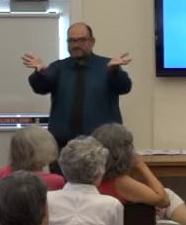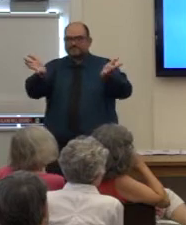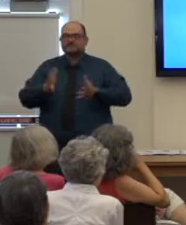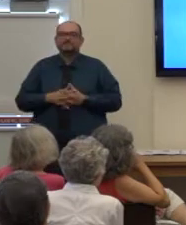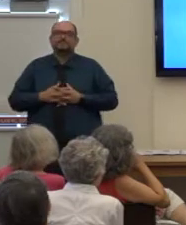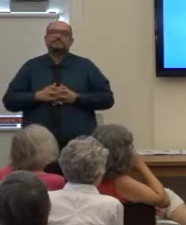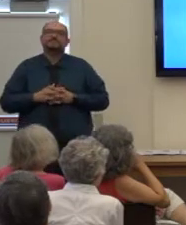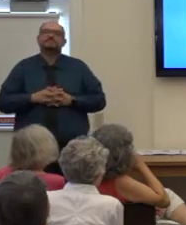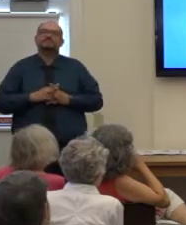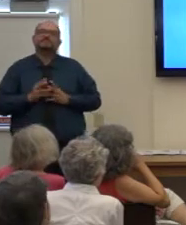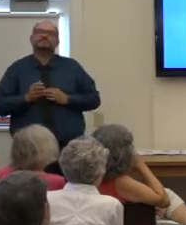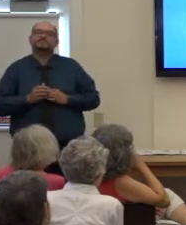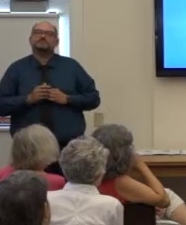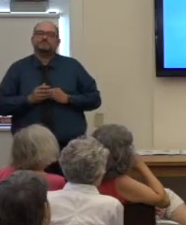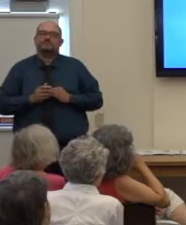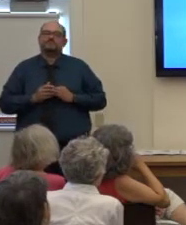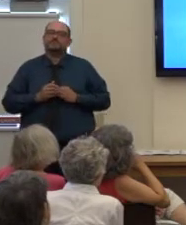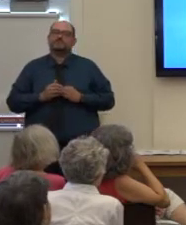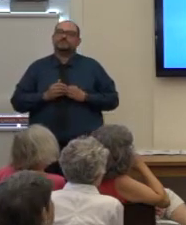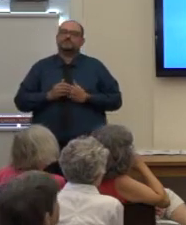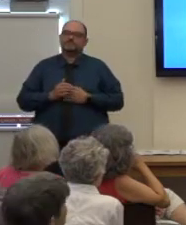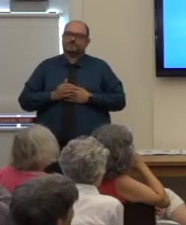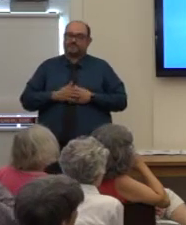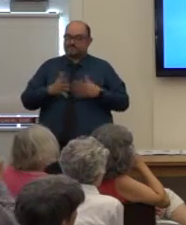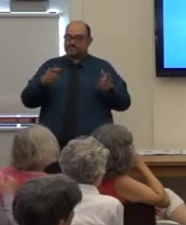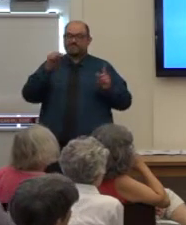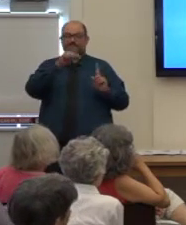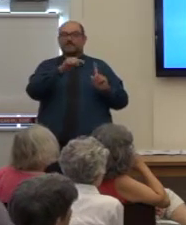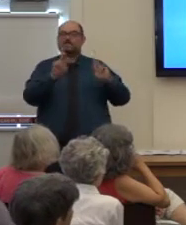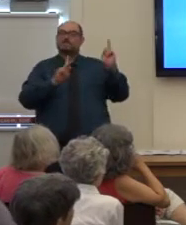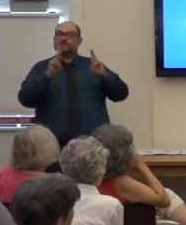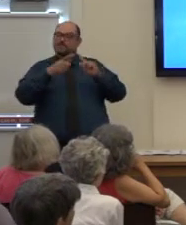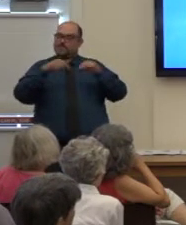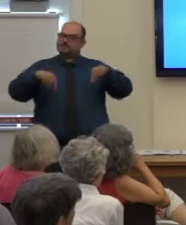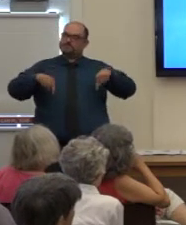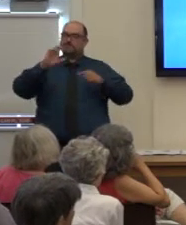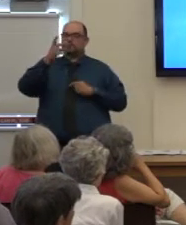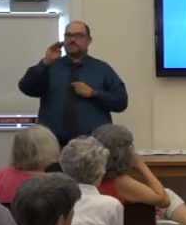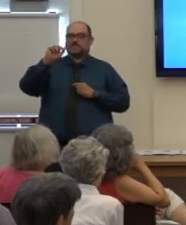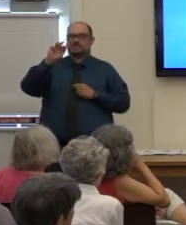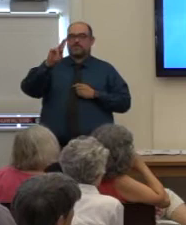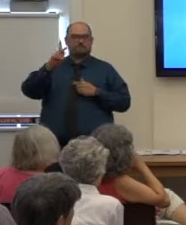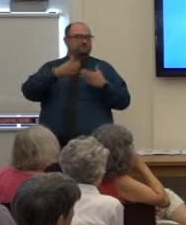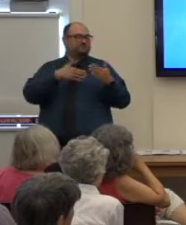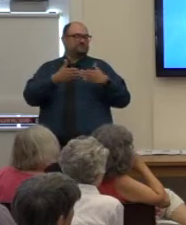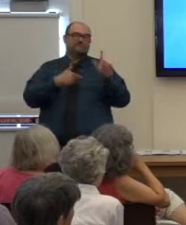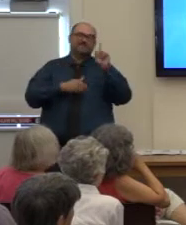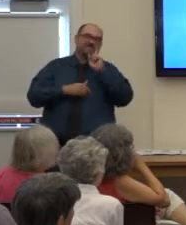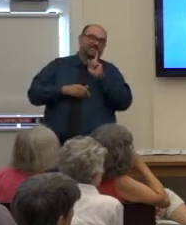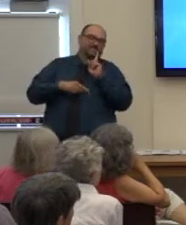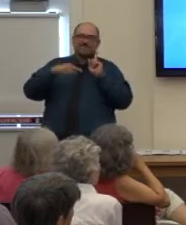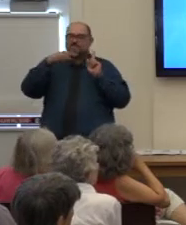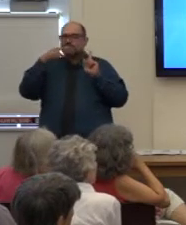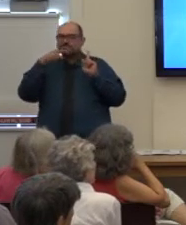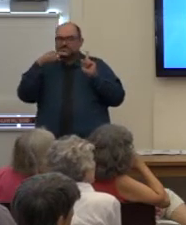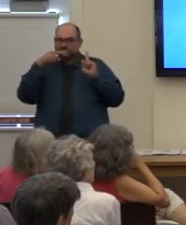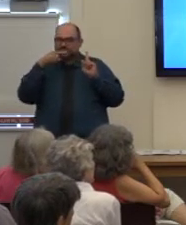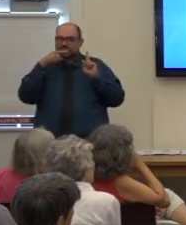Chilmarkers, deaf, hearing, or otherwise, like most Vineyarders before the 20th century, were overwhelmingly,